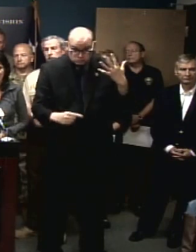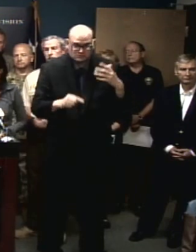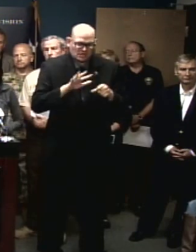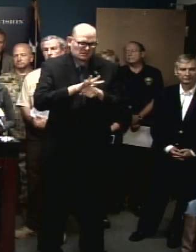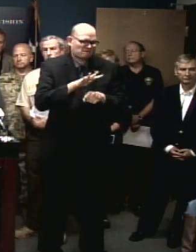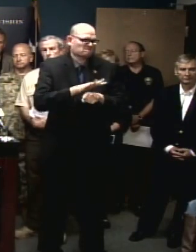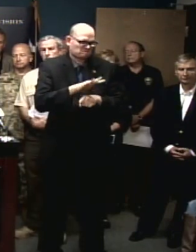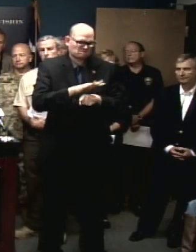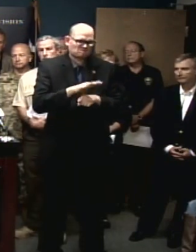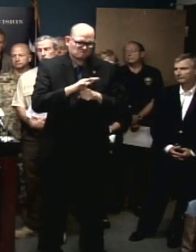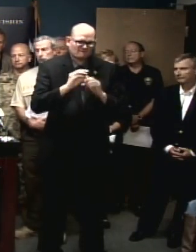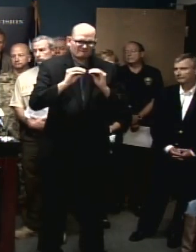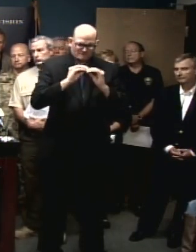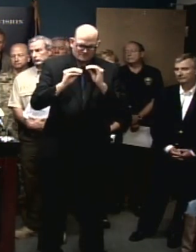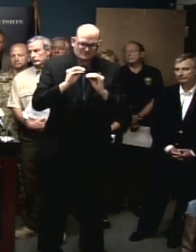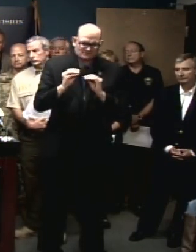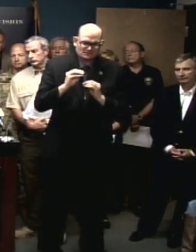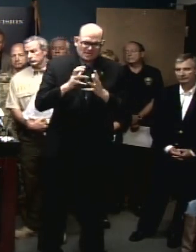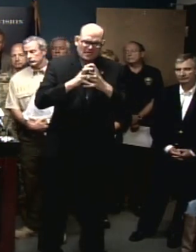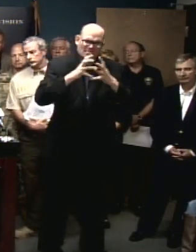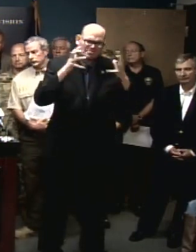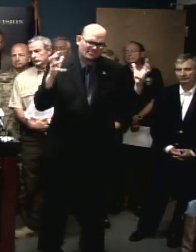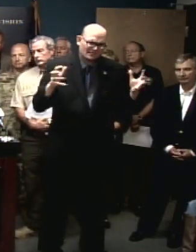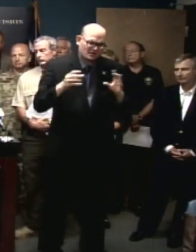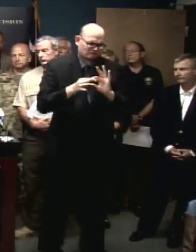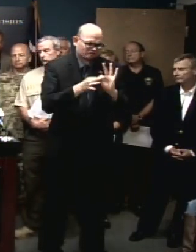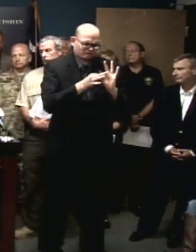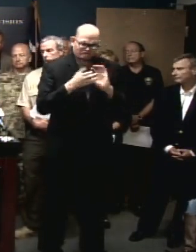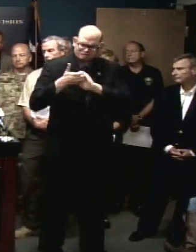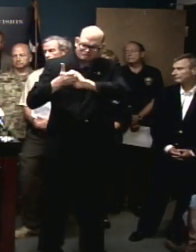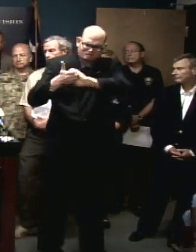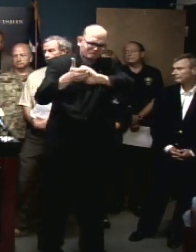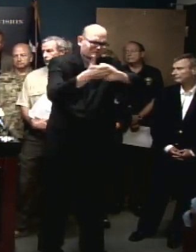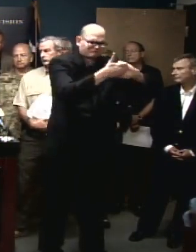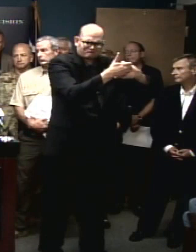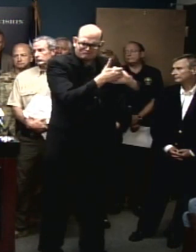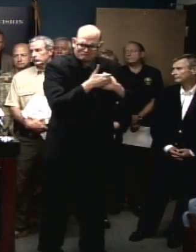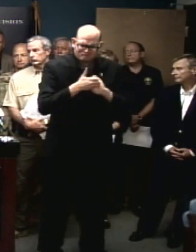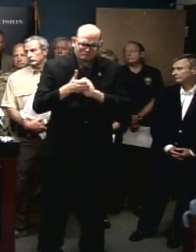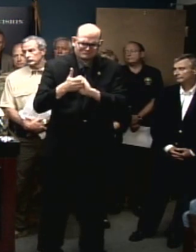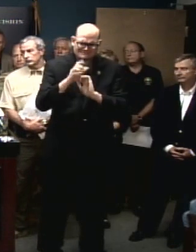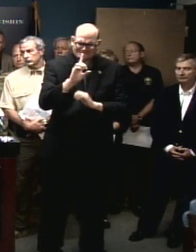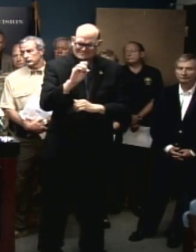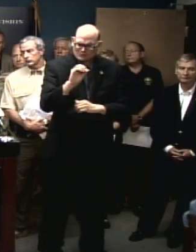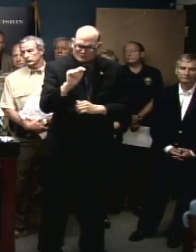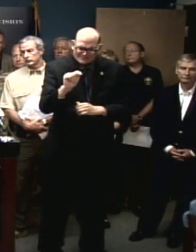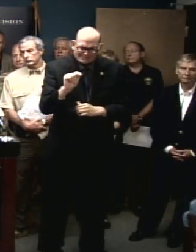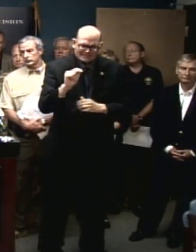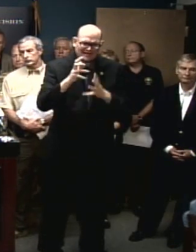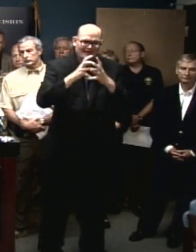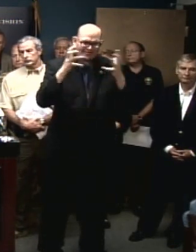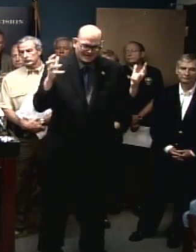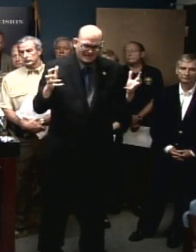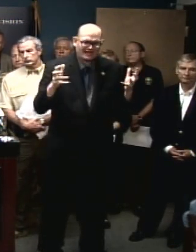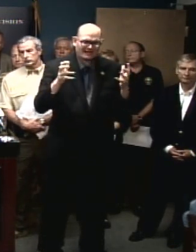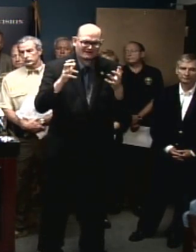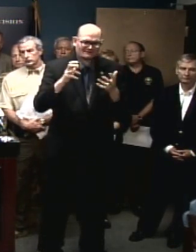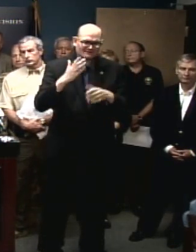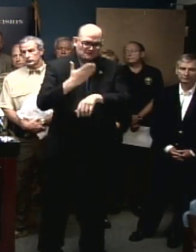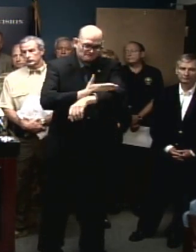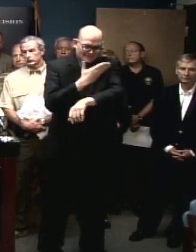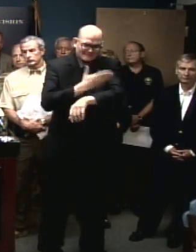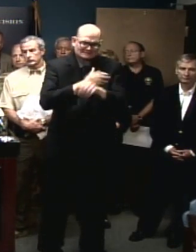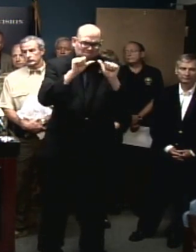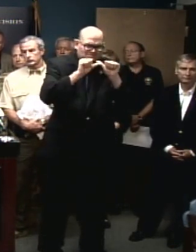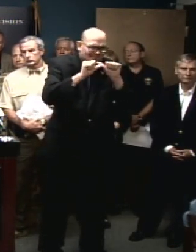There's a lot of cooperation on that. I mean, DOT has a lot of maintenance workers already, but just the cooperation